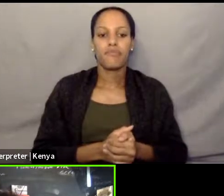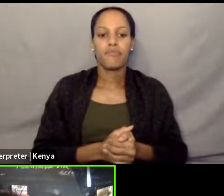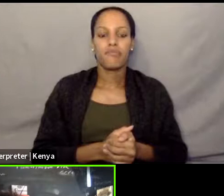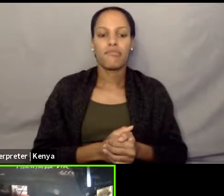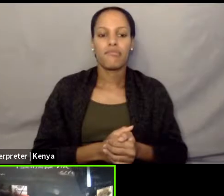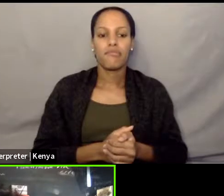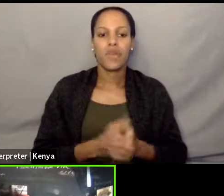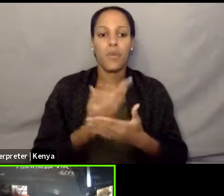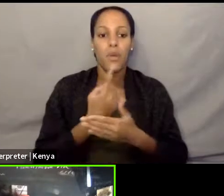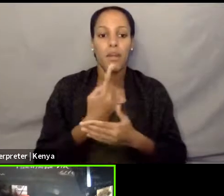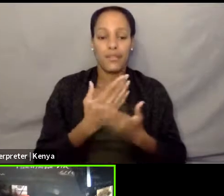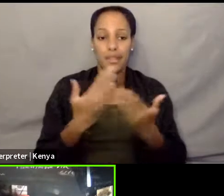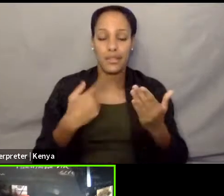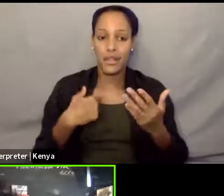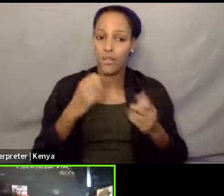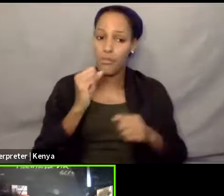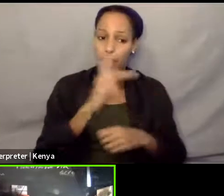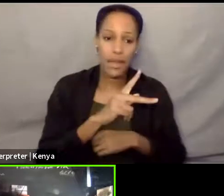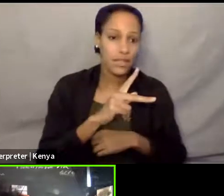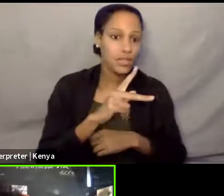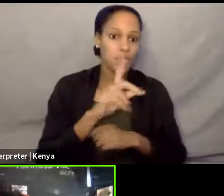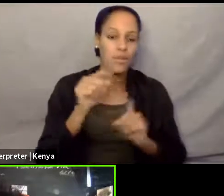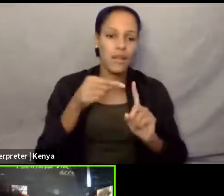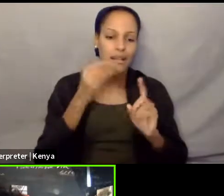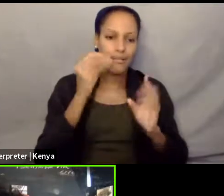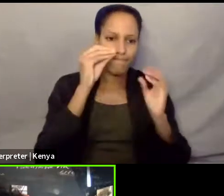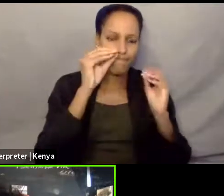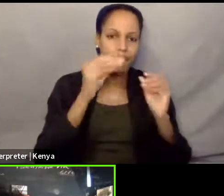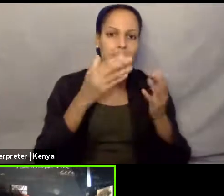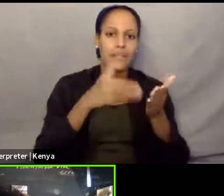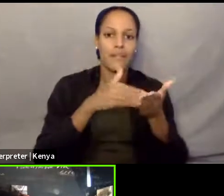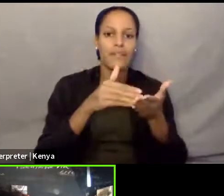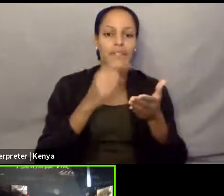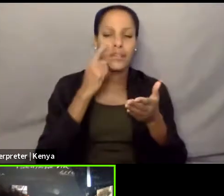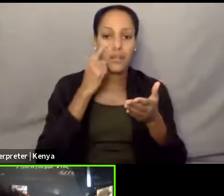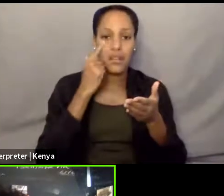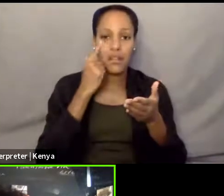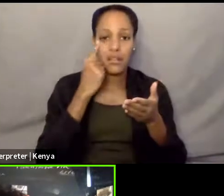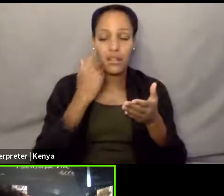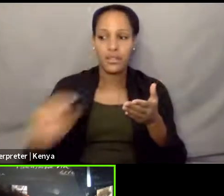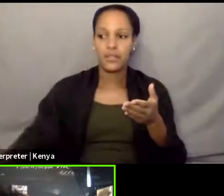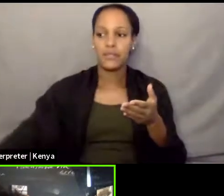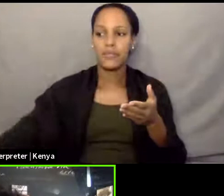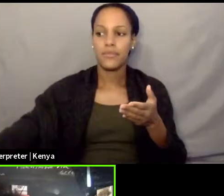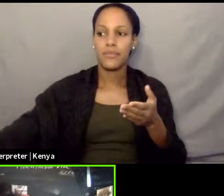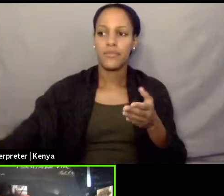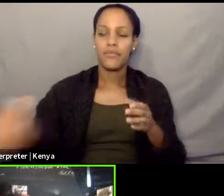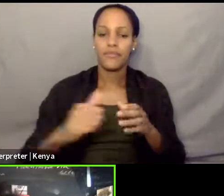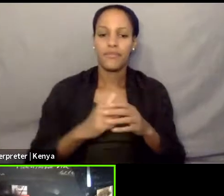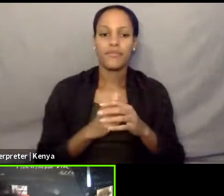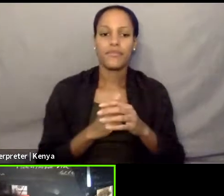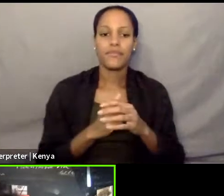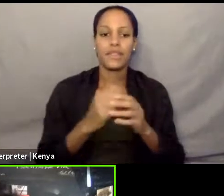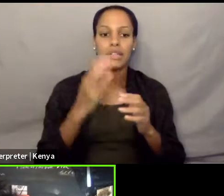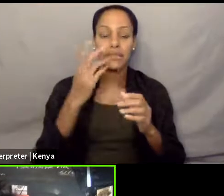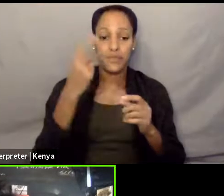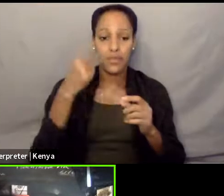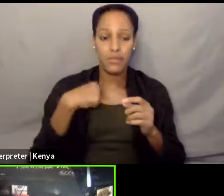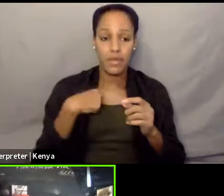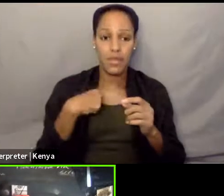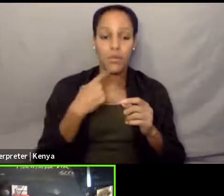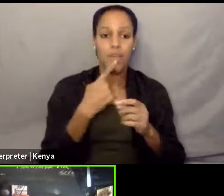again and again as I think about it is that it seems to me that among the things that joy might be